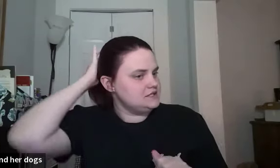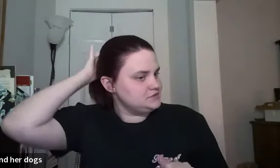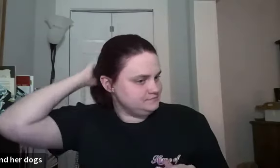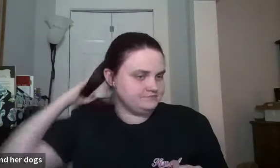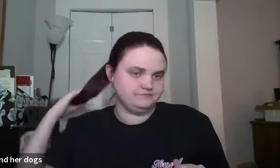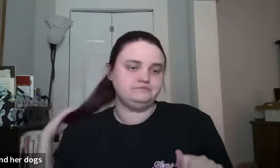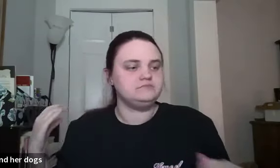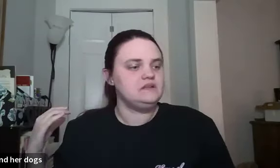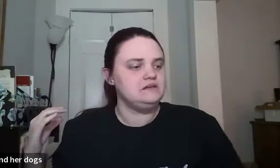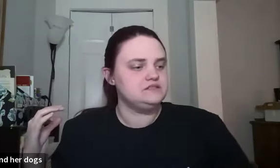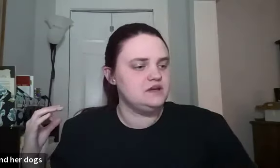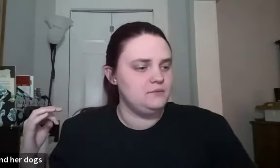touch. So,